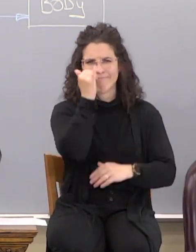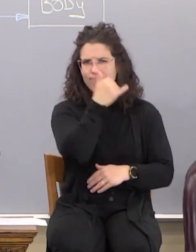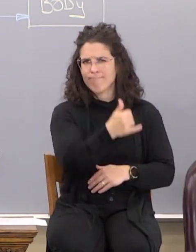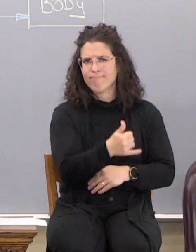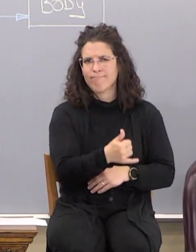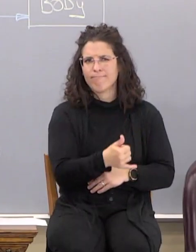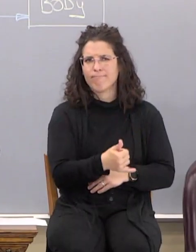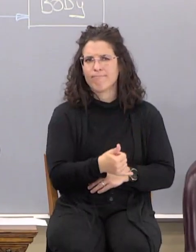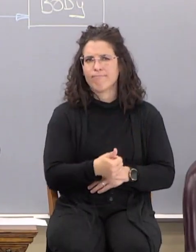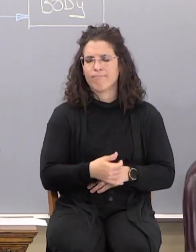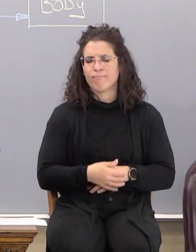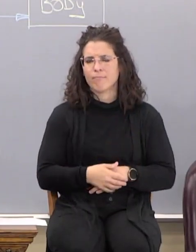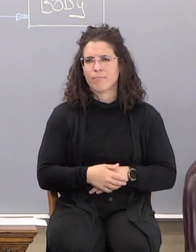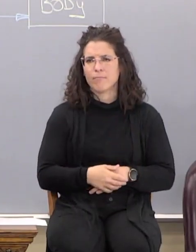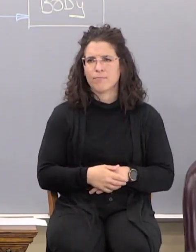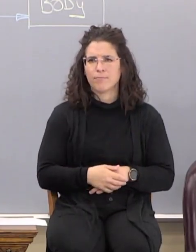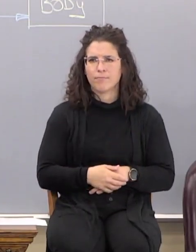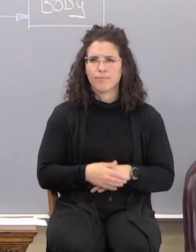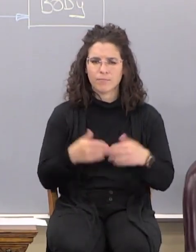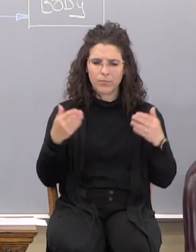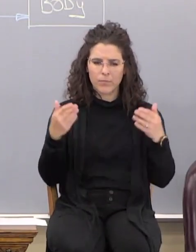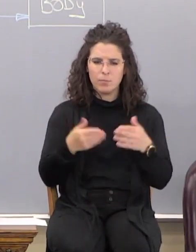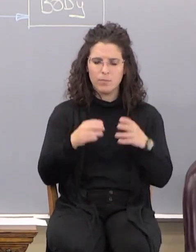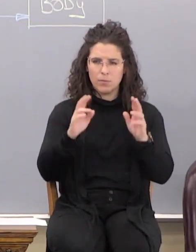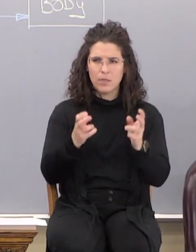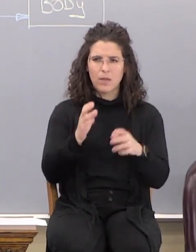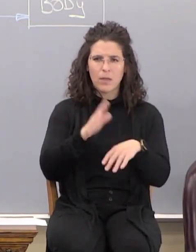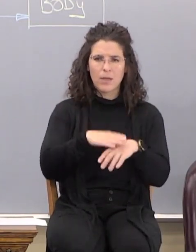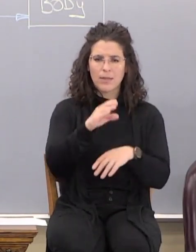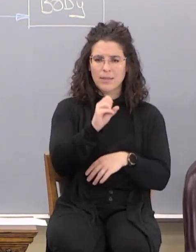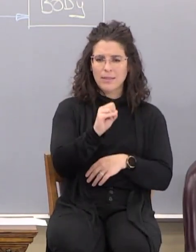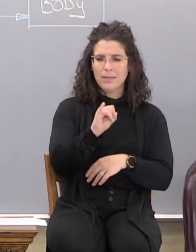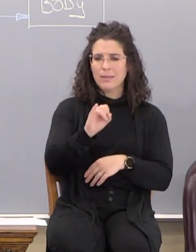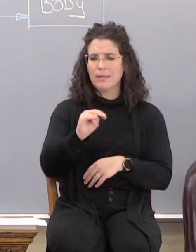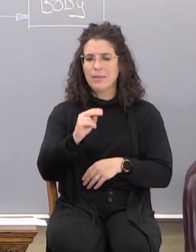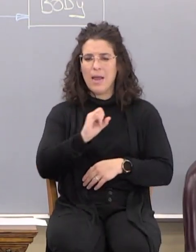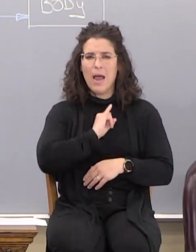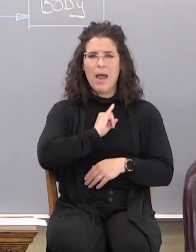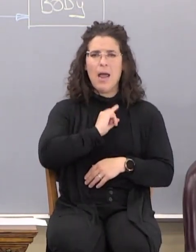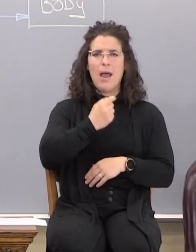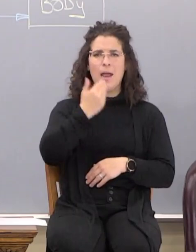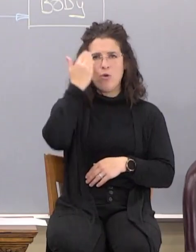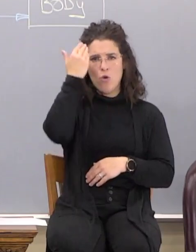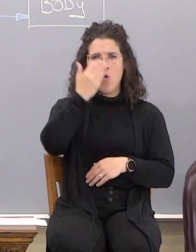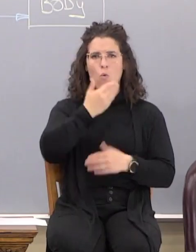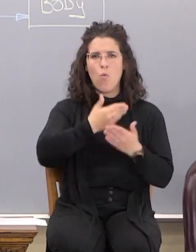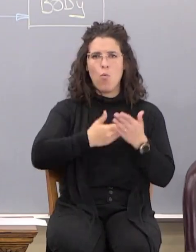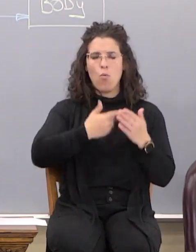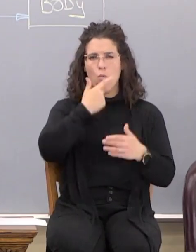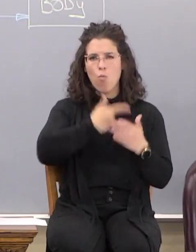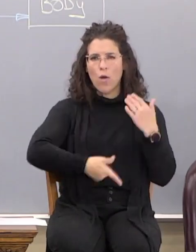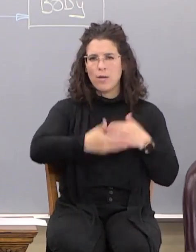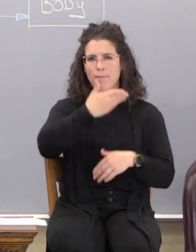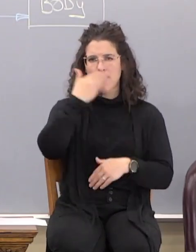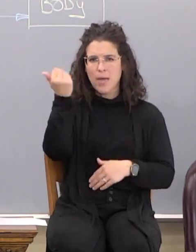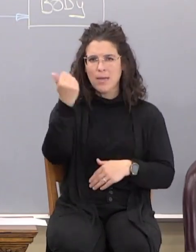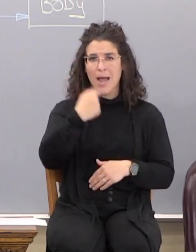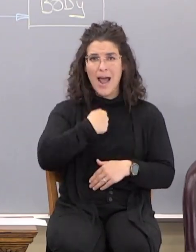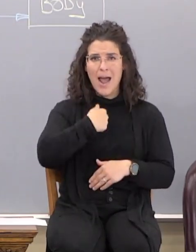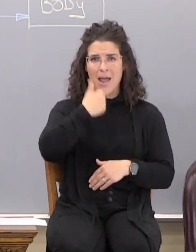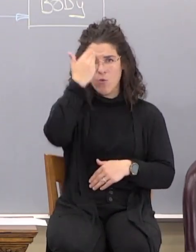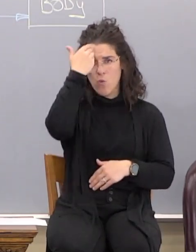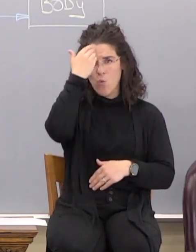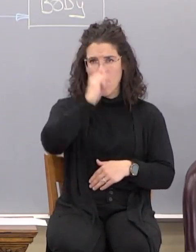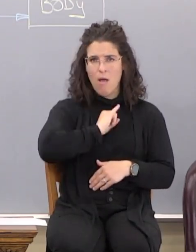fools. The core issue of sin is, I know what is best.